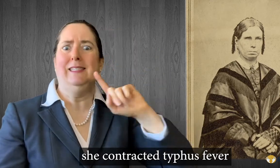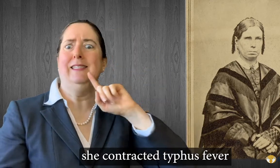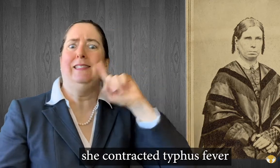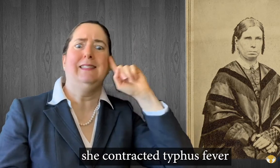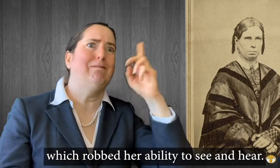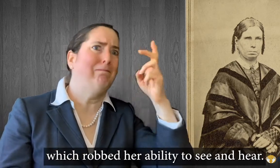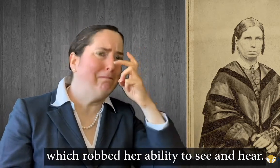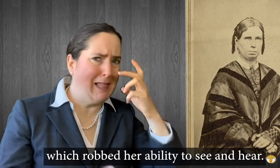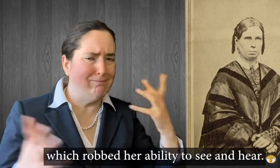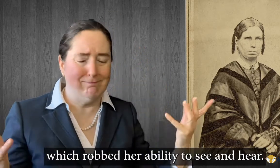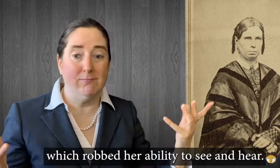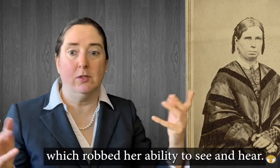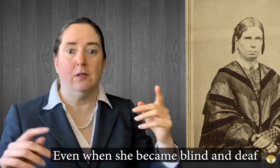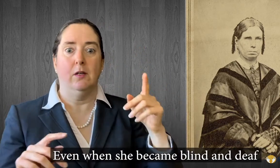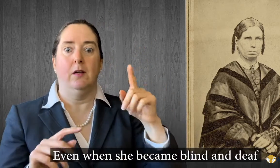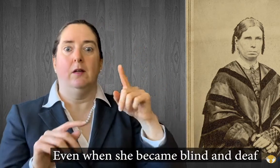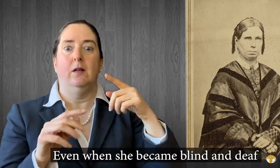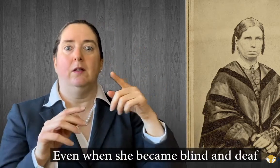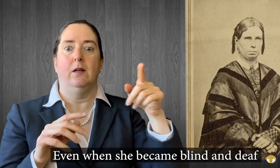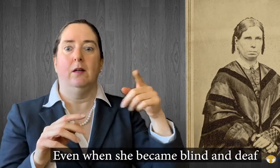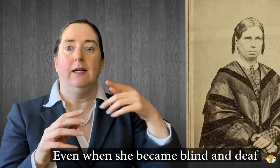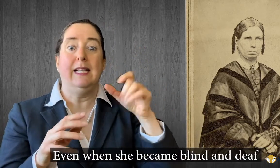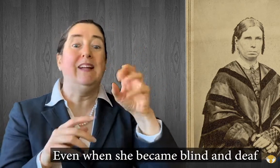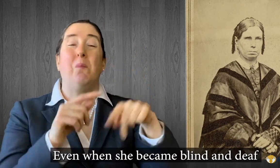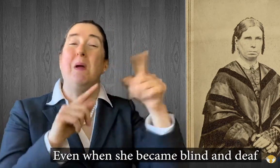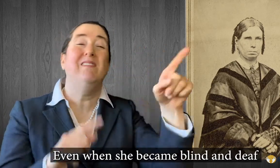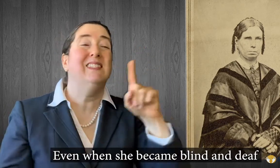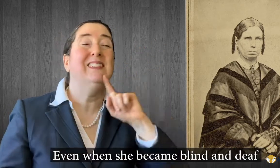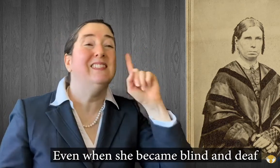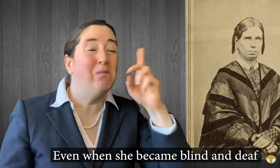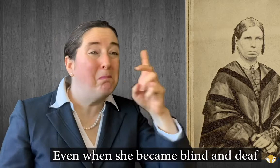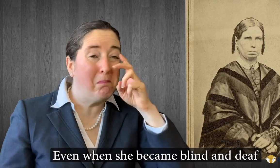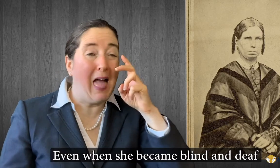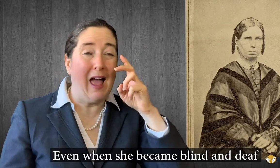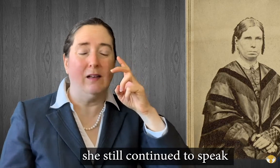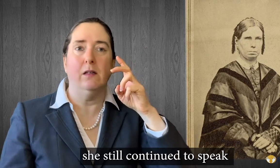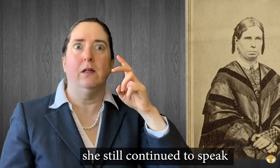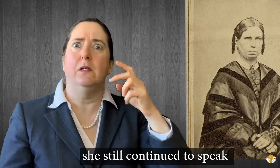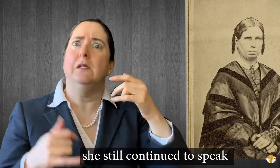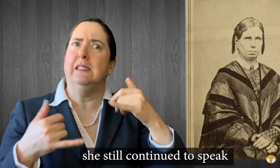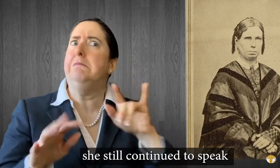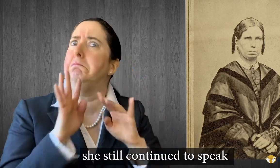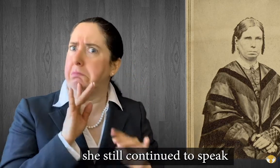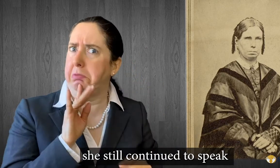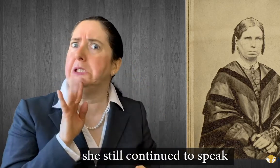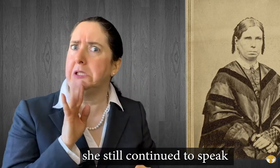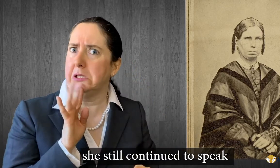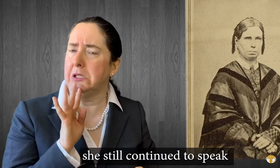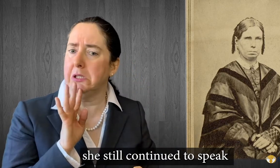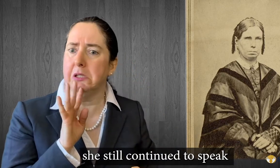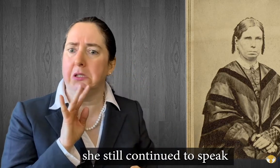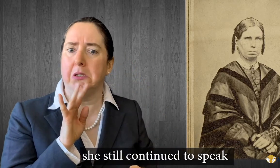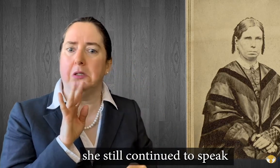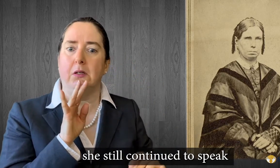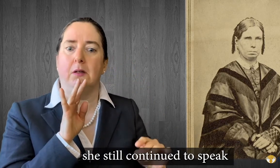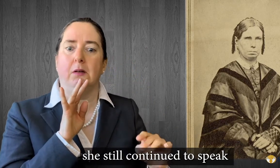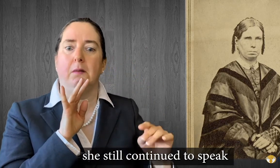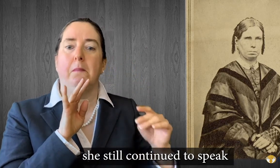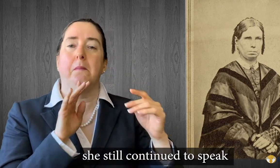which robbed her ability to see and hear. Even when she became blind and deaf, she still continued to speak, to express her